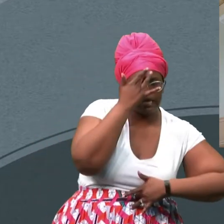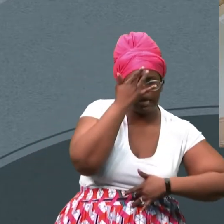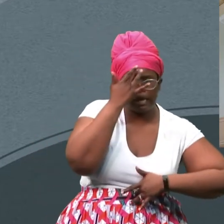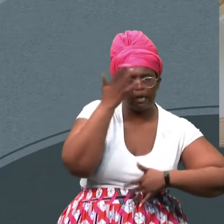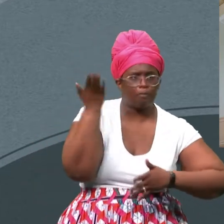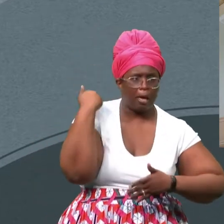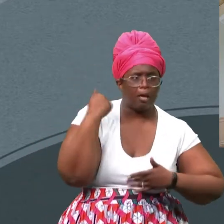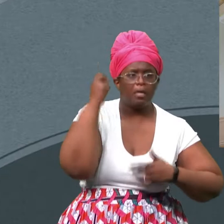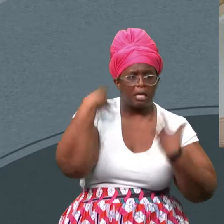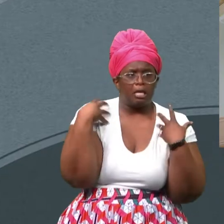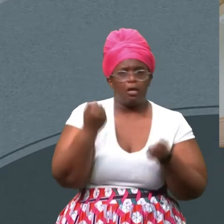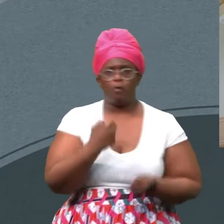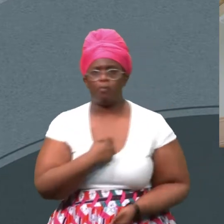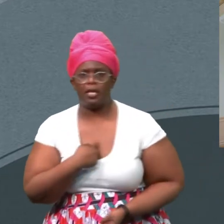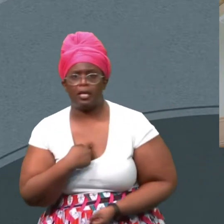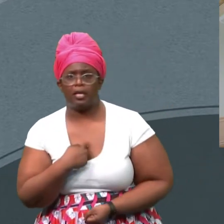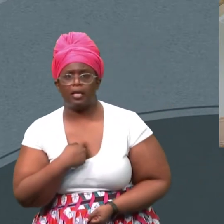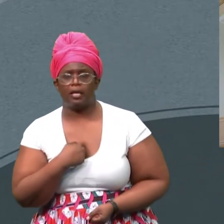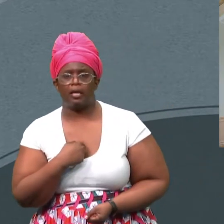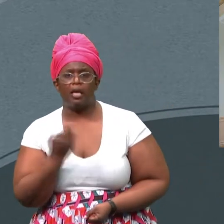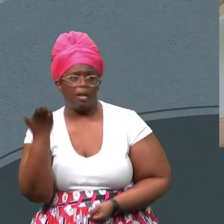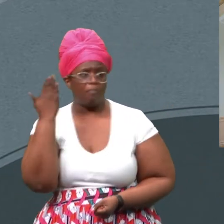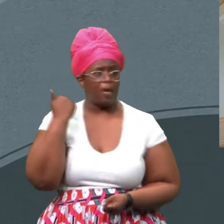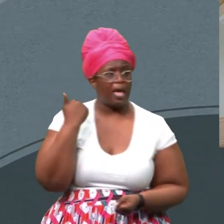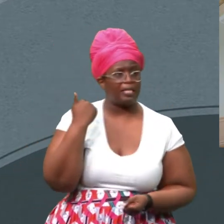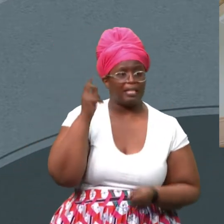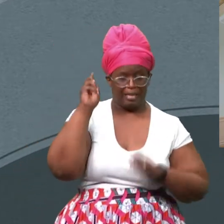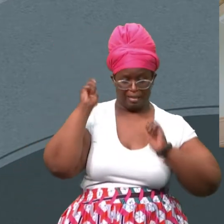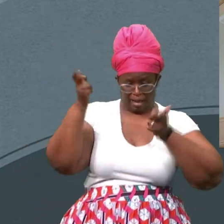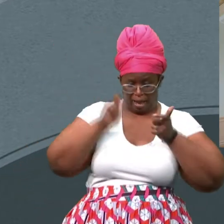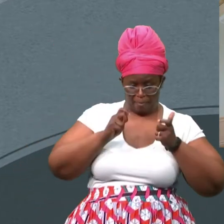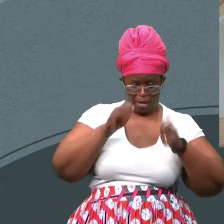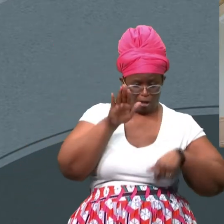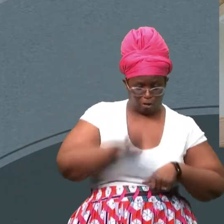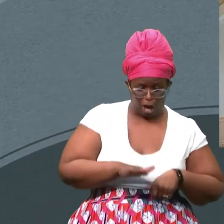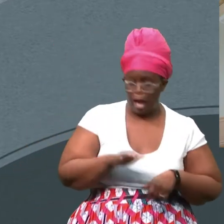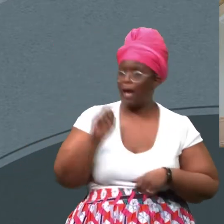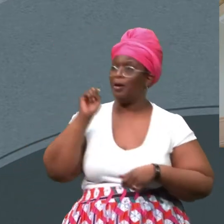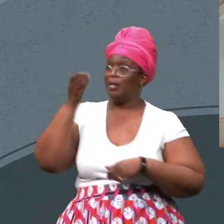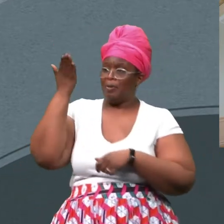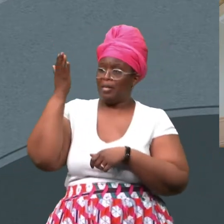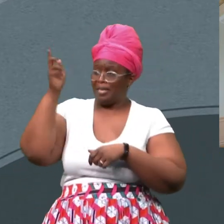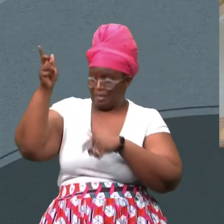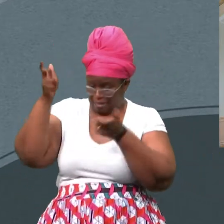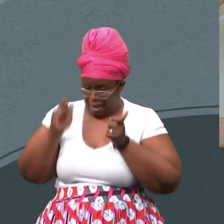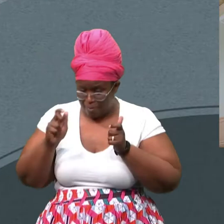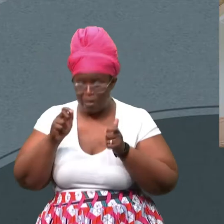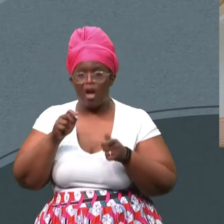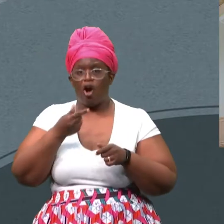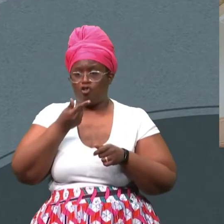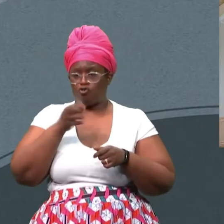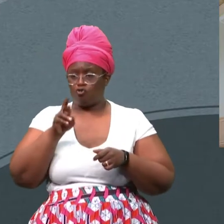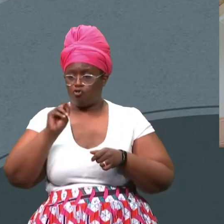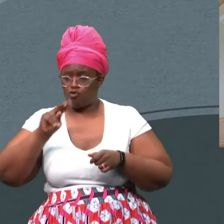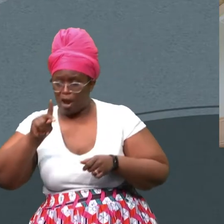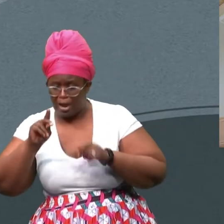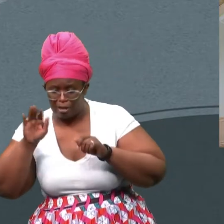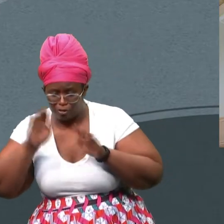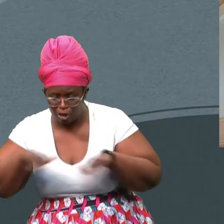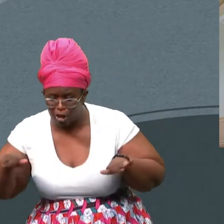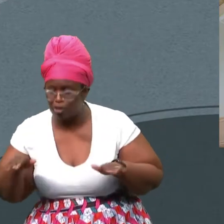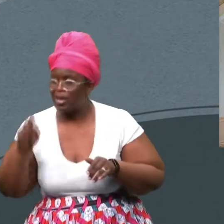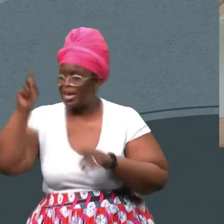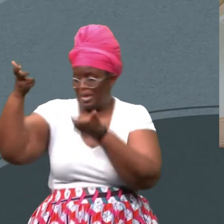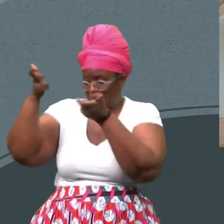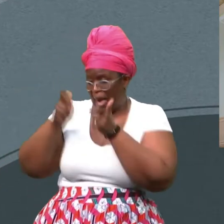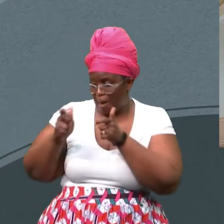there anybody that can say, he blessed me with a child? He blessed me with a grandchild. He blessed me with a godchild. Is there anybody that can say,